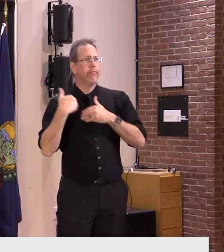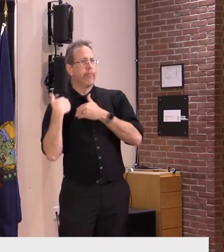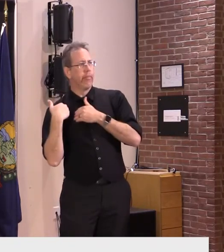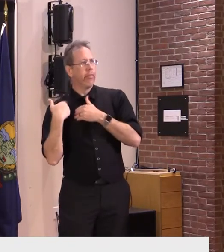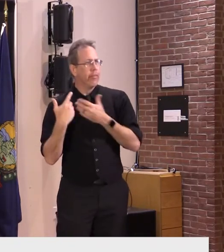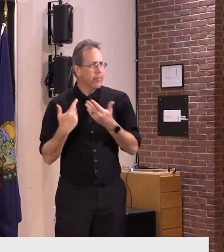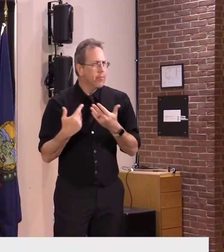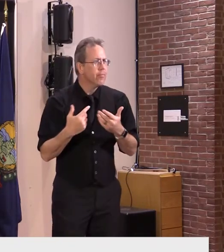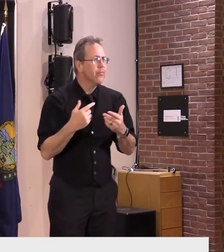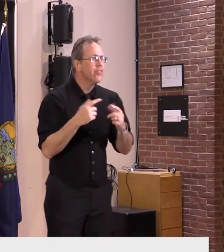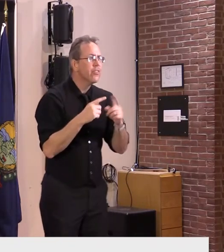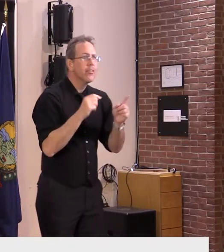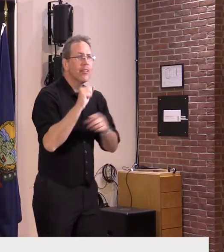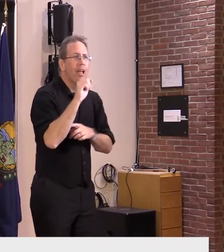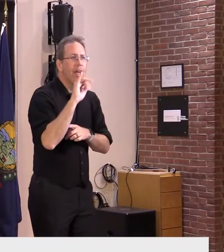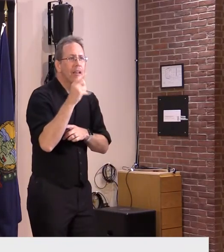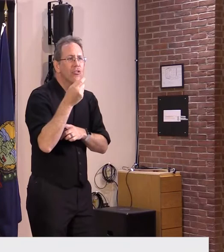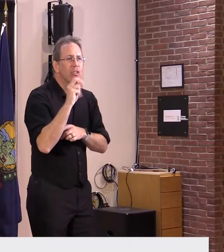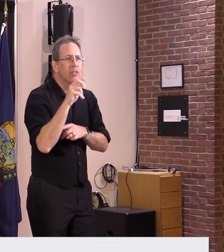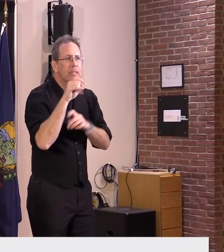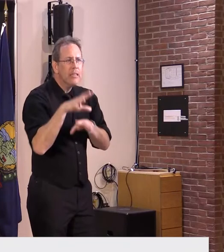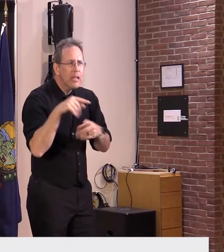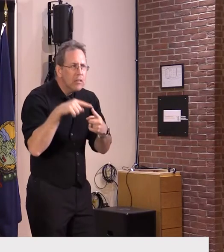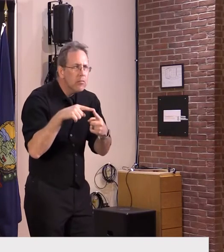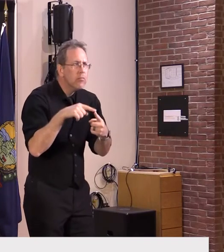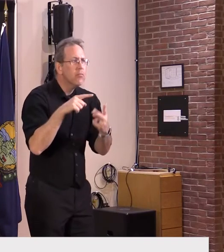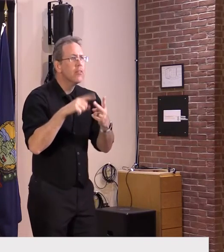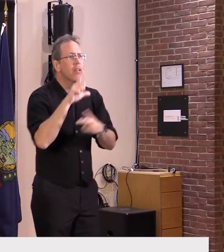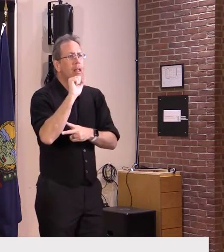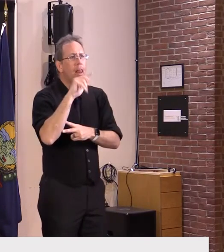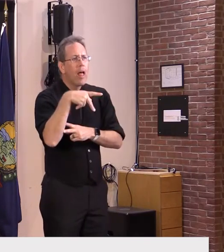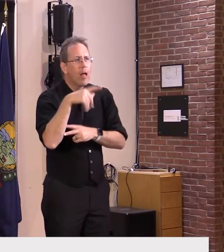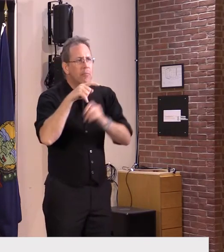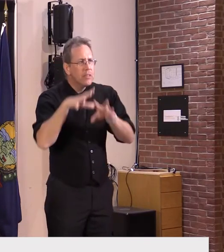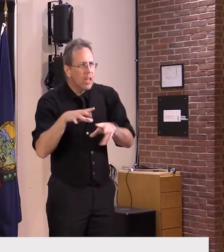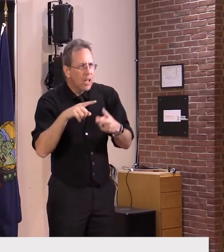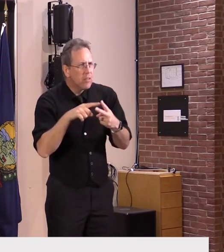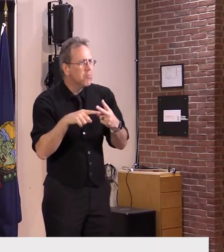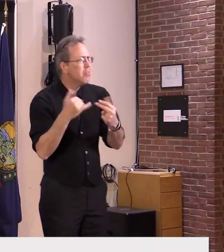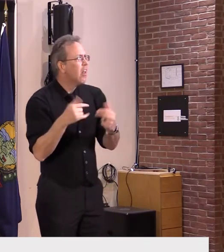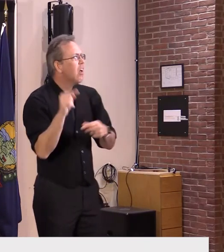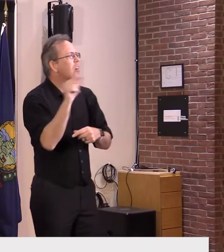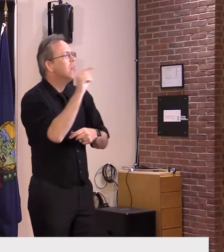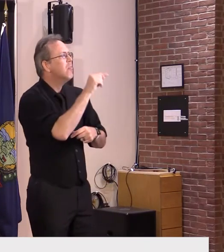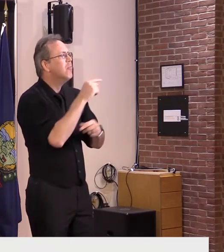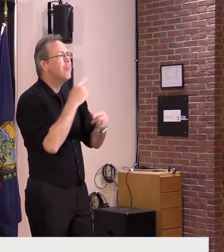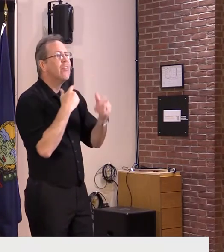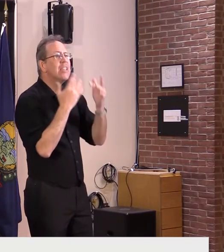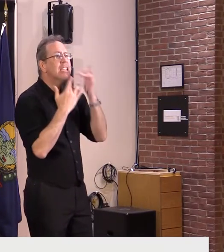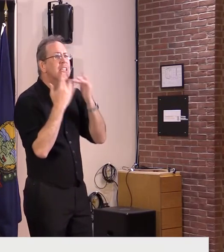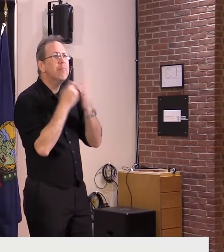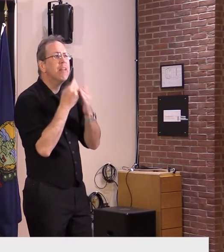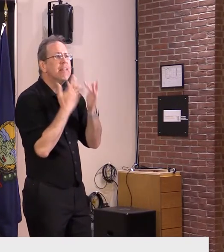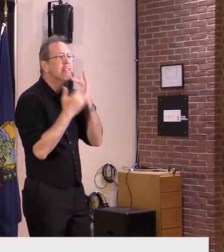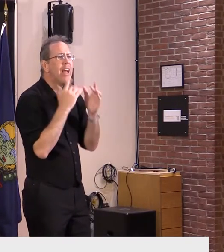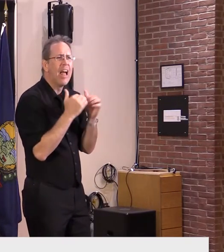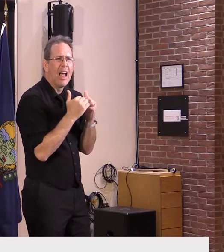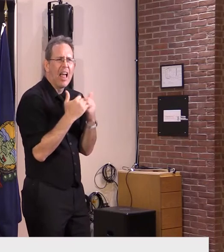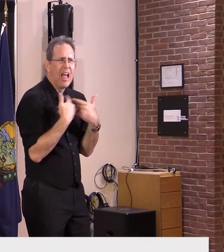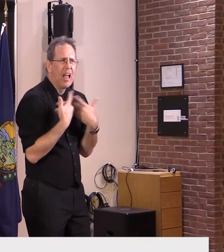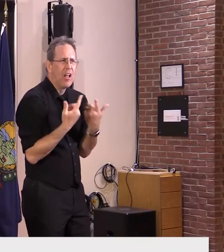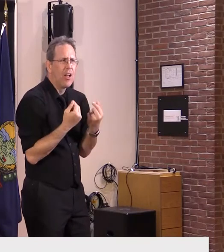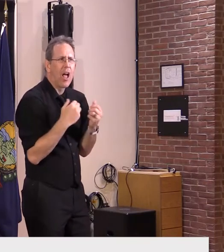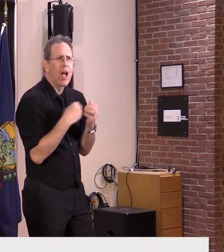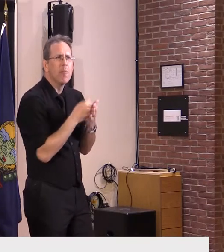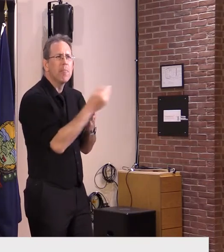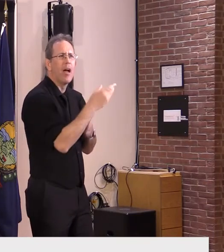So what are the options for Vermonters who might struggle to afford antigen testing? Yeah,